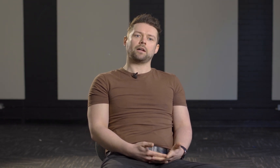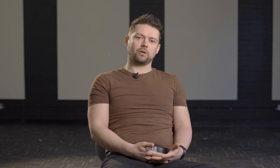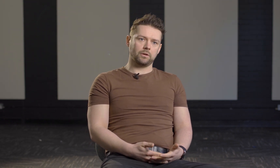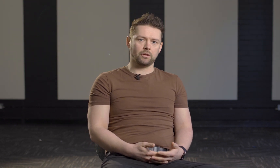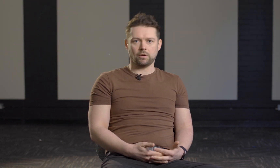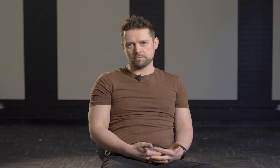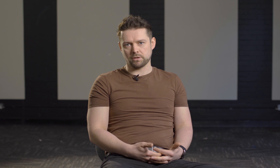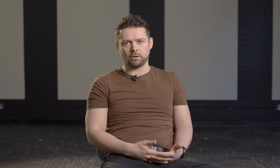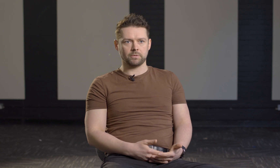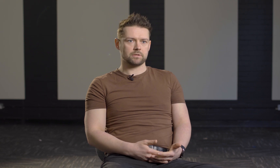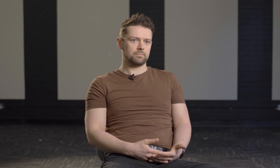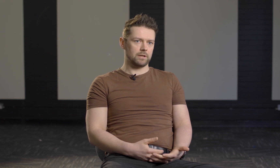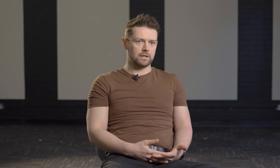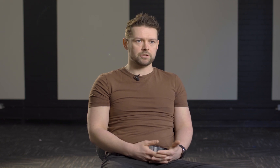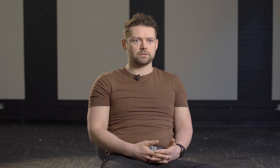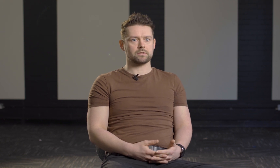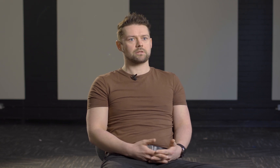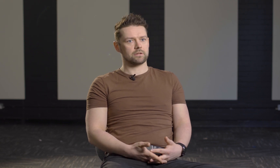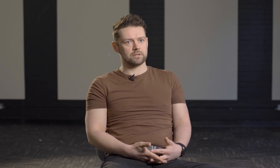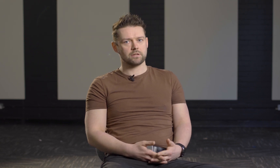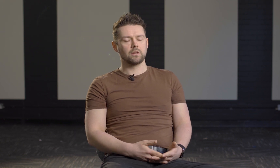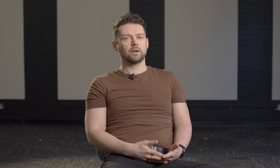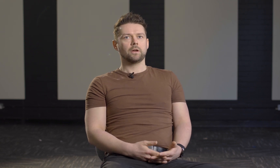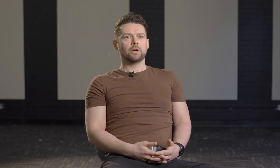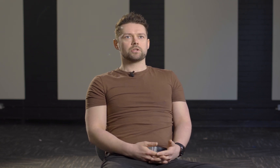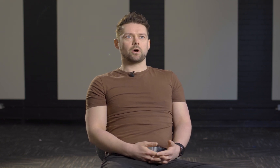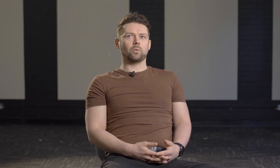go and do hospital appointments, police stations, doctors. So